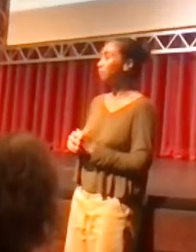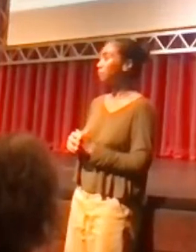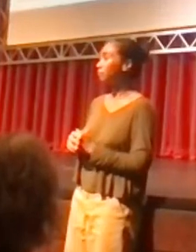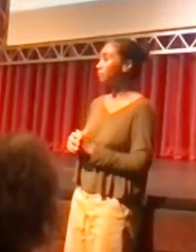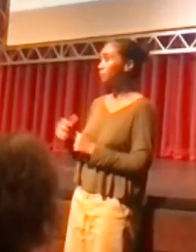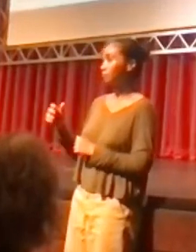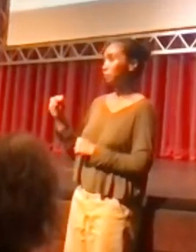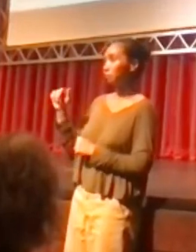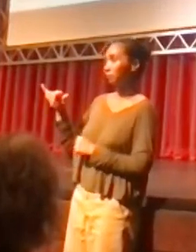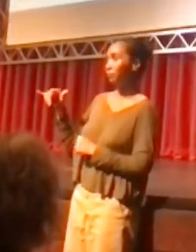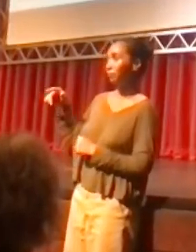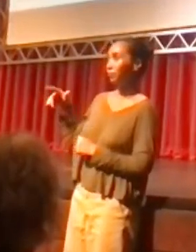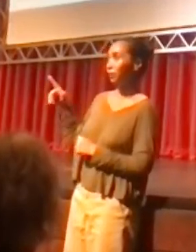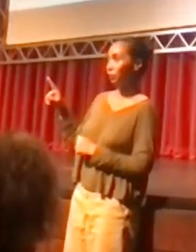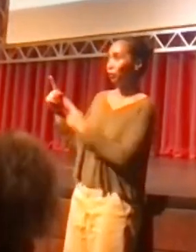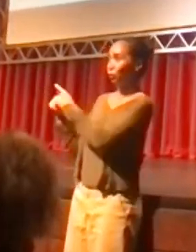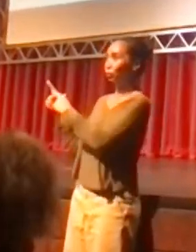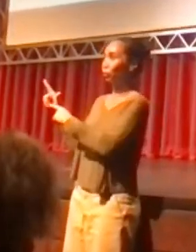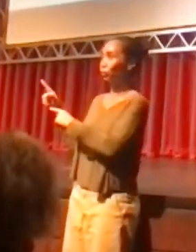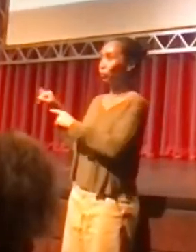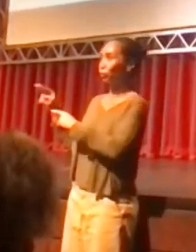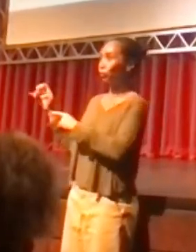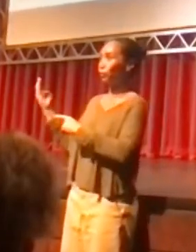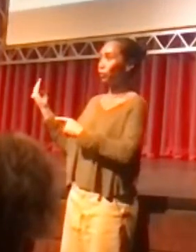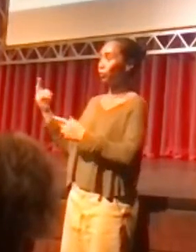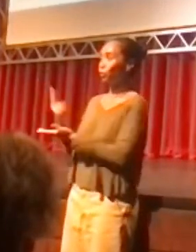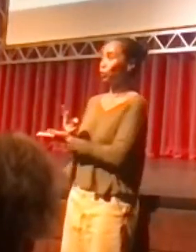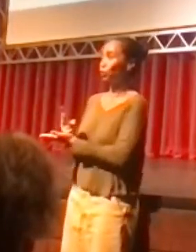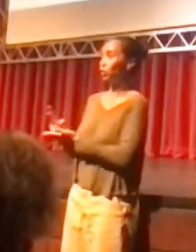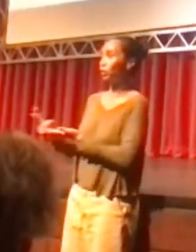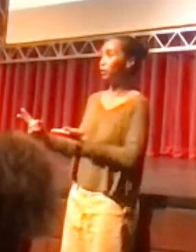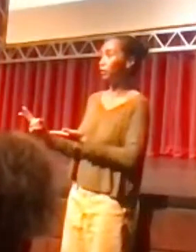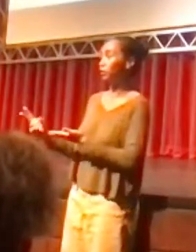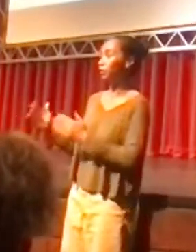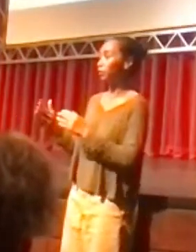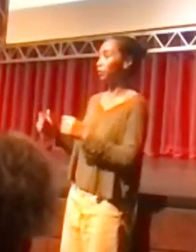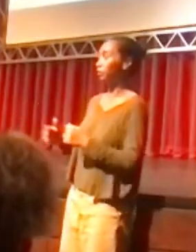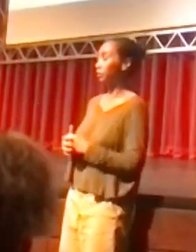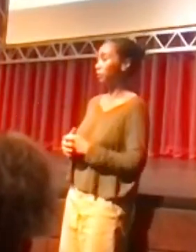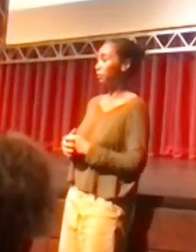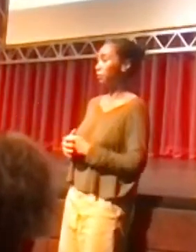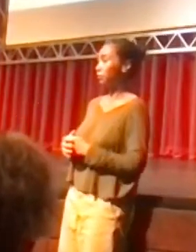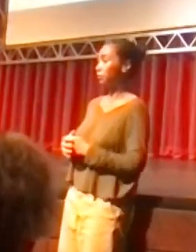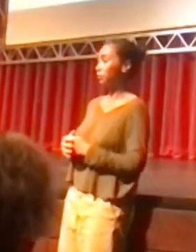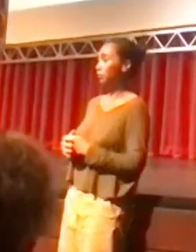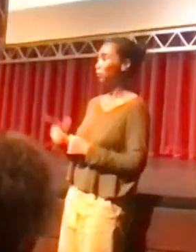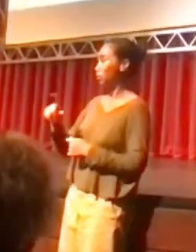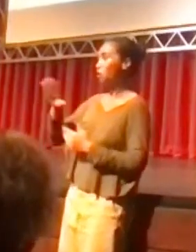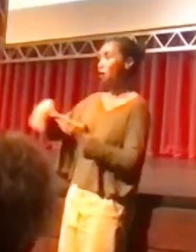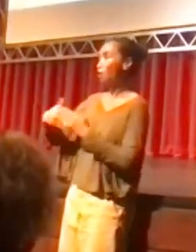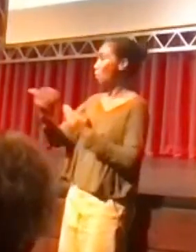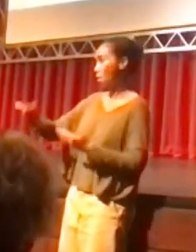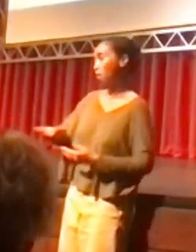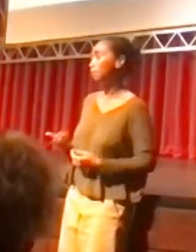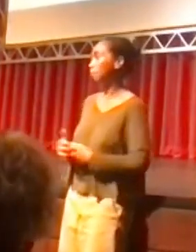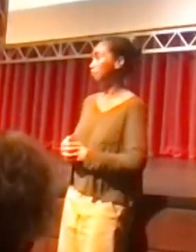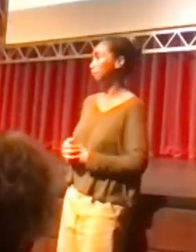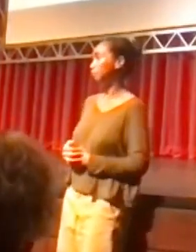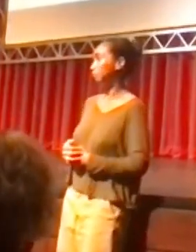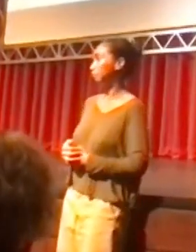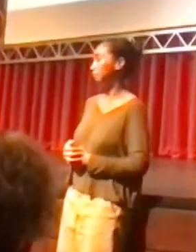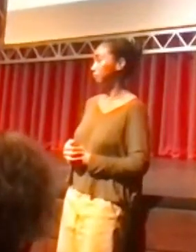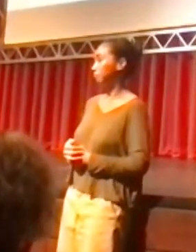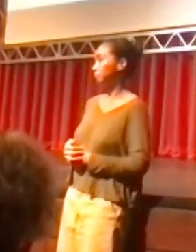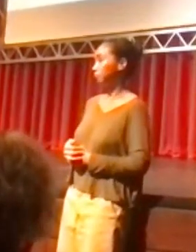May 31st to June 14th, for a two-week period, in Aotearoa, and you are all welcome. Yes.